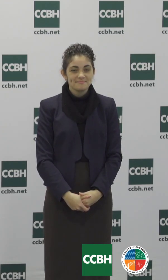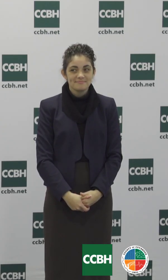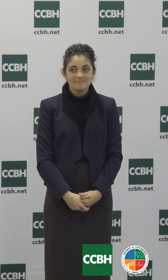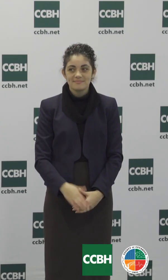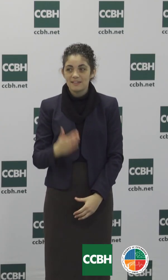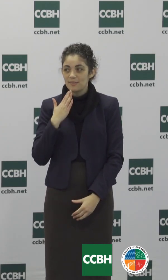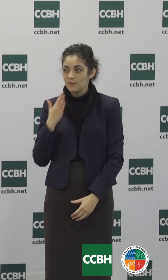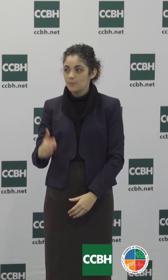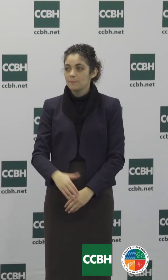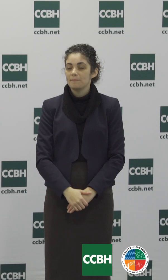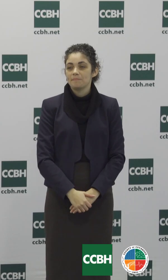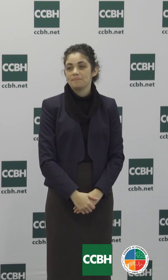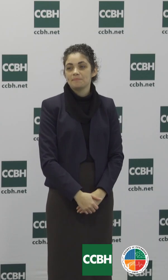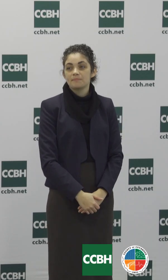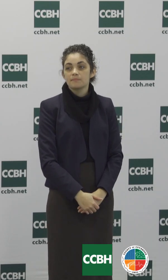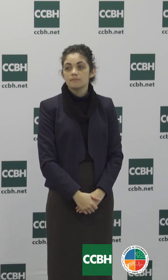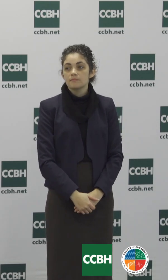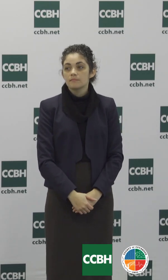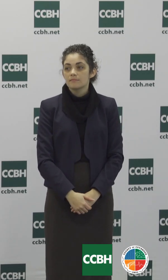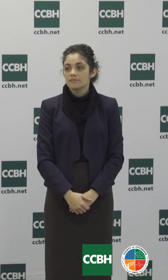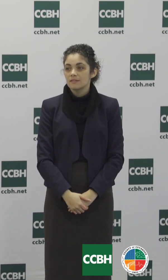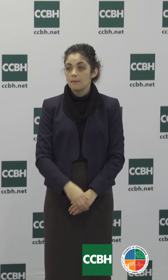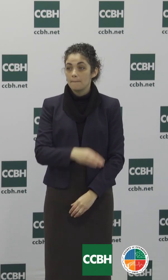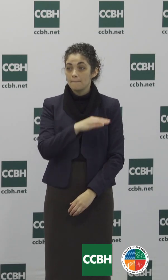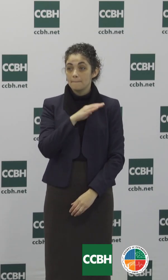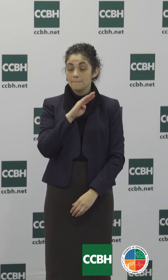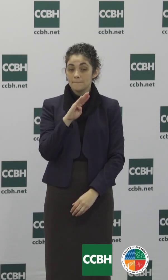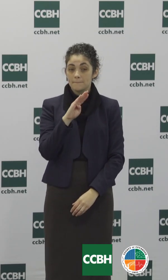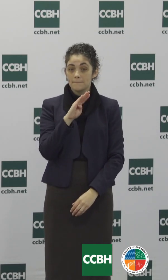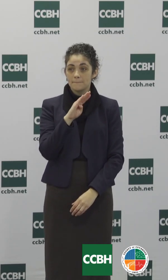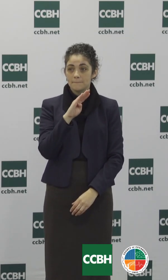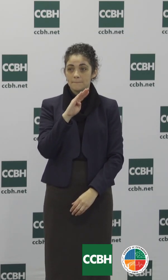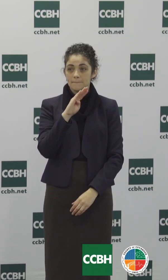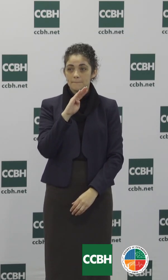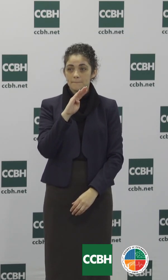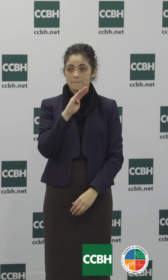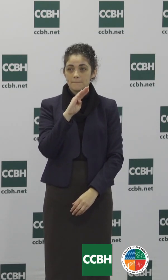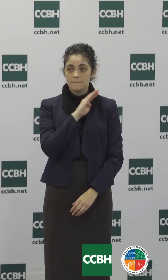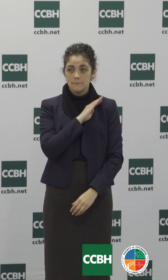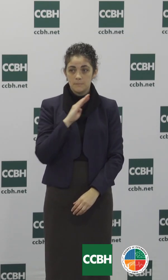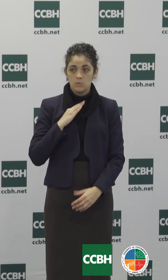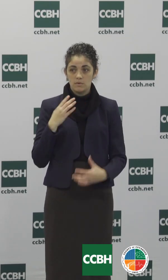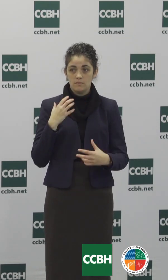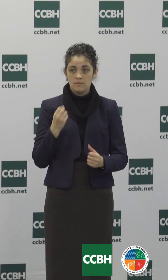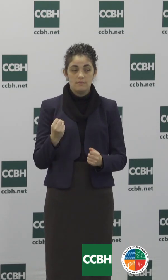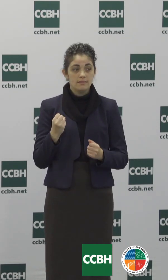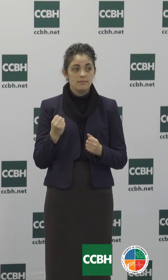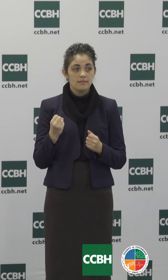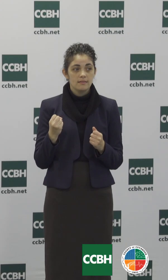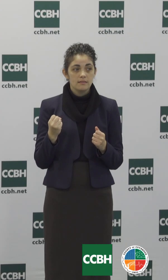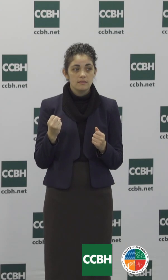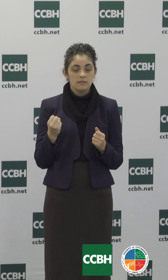Thank you, Armin. And the Board of Health will certainly, in